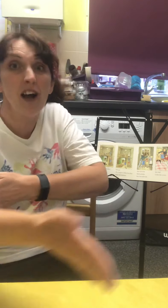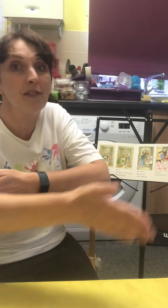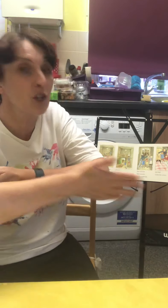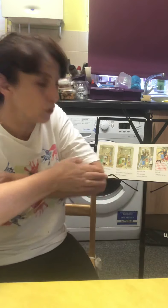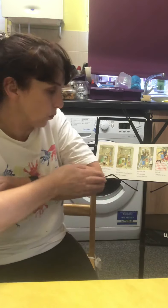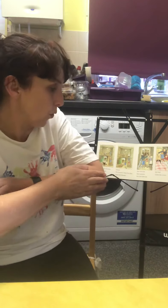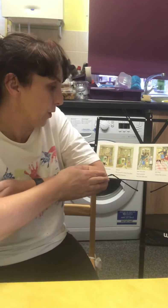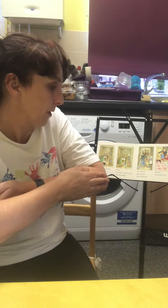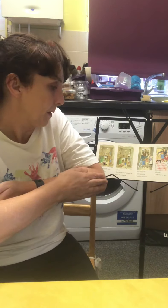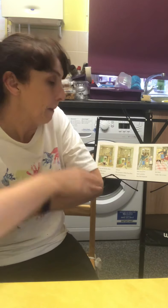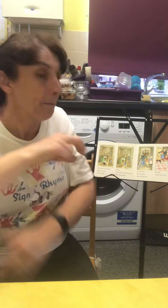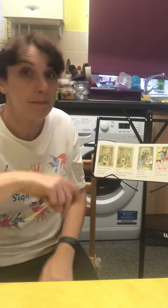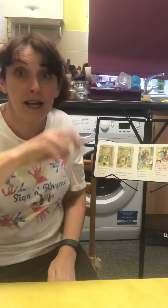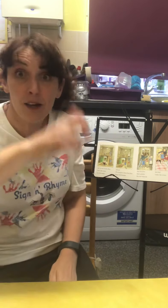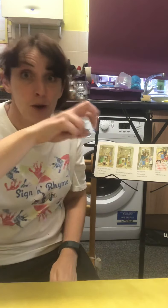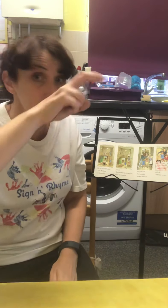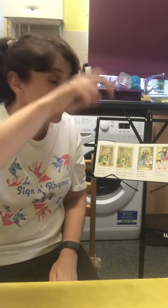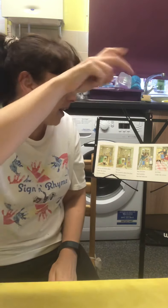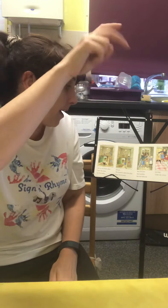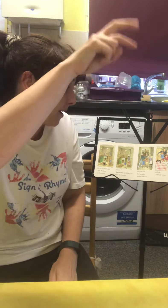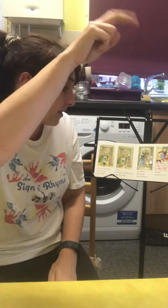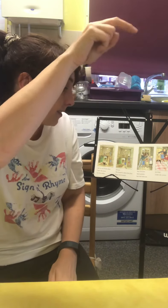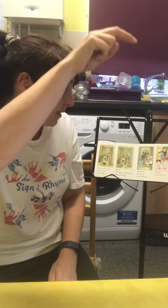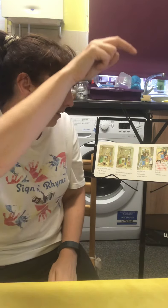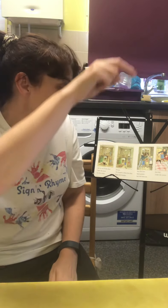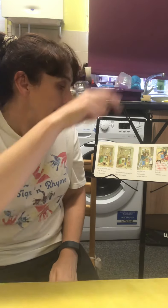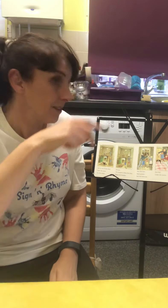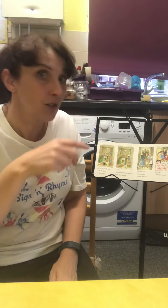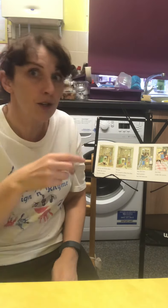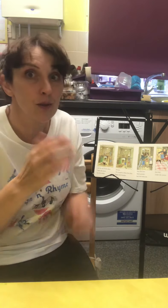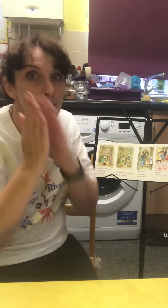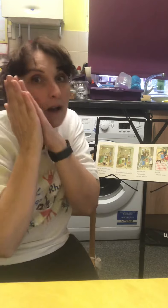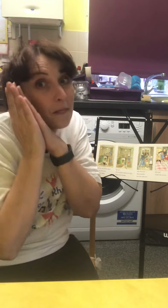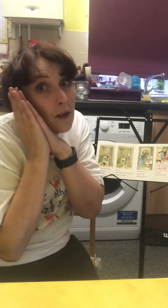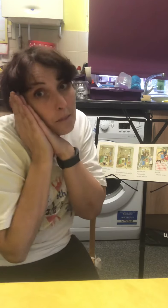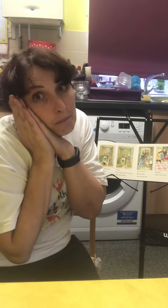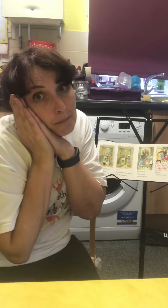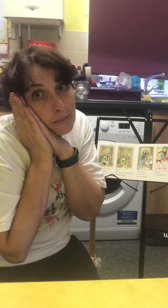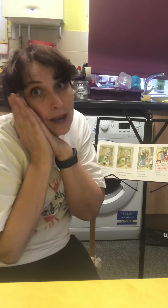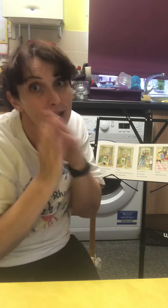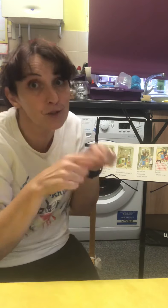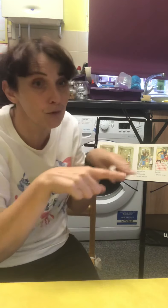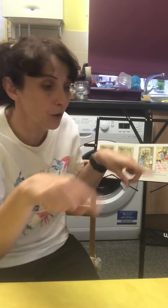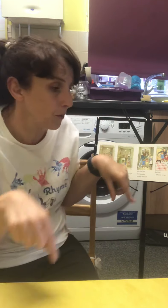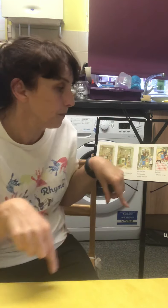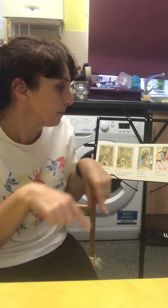the door. Back upstairs, into the bedroom.